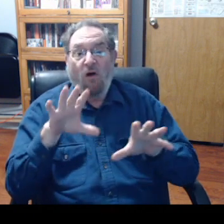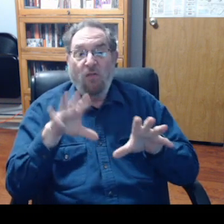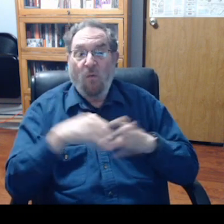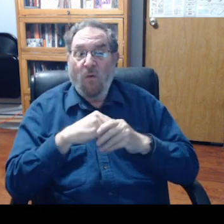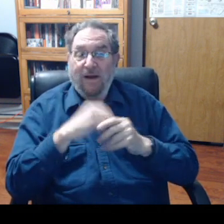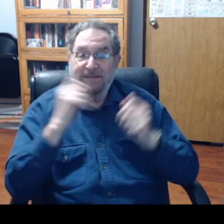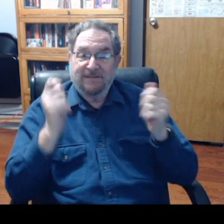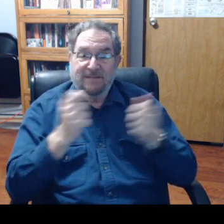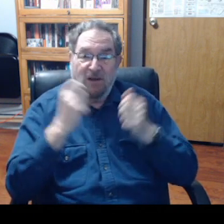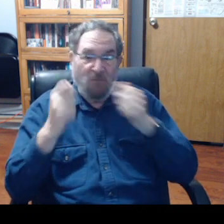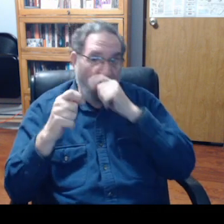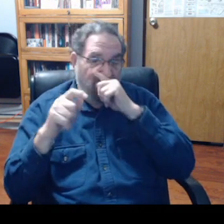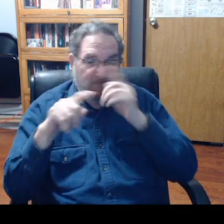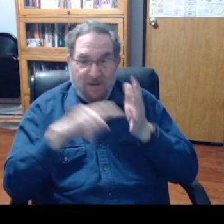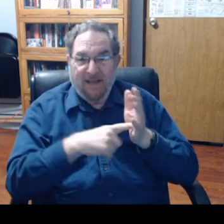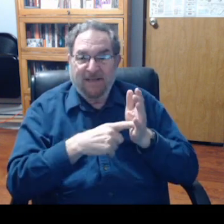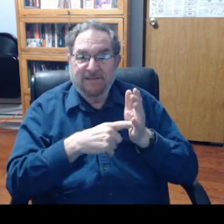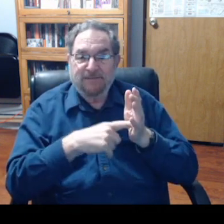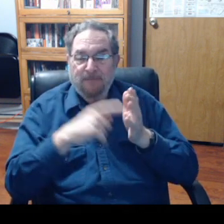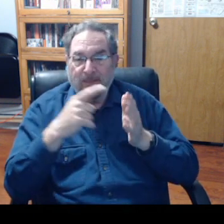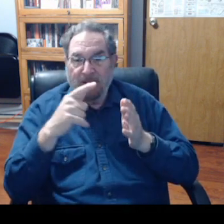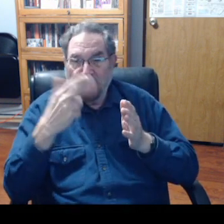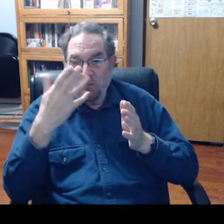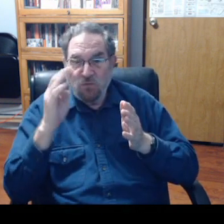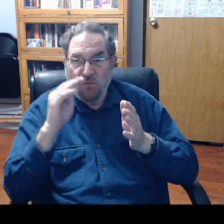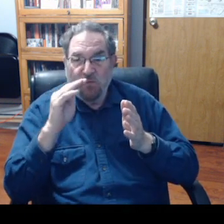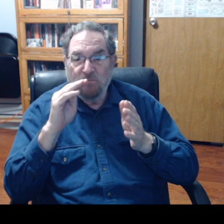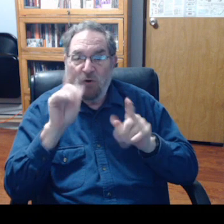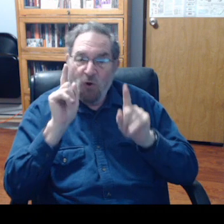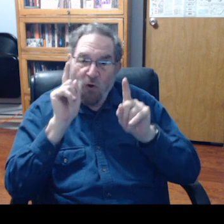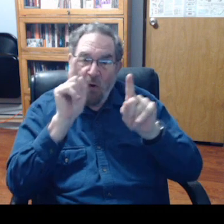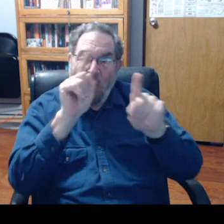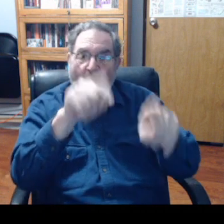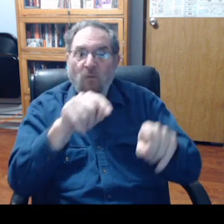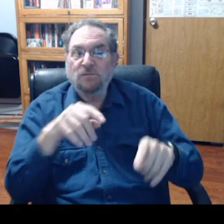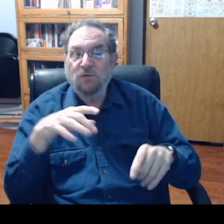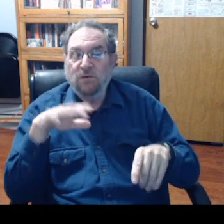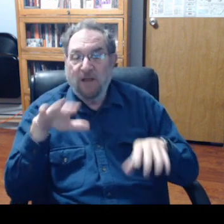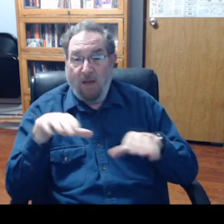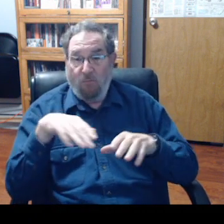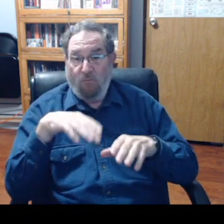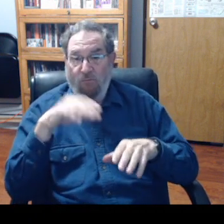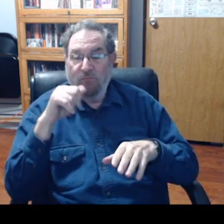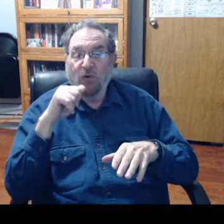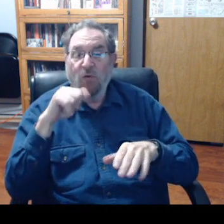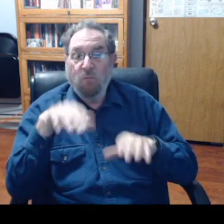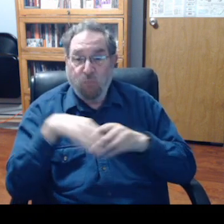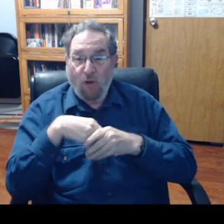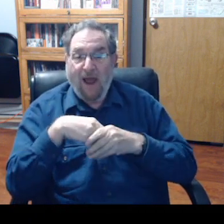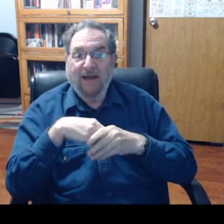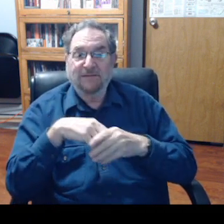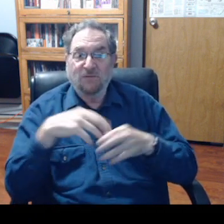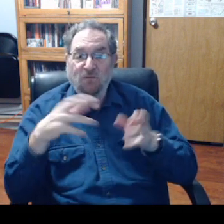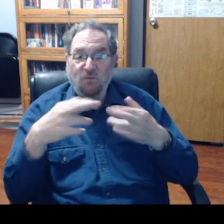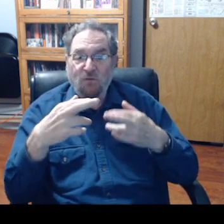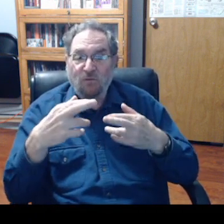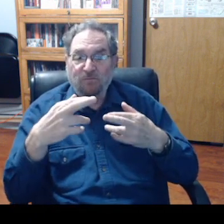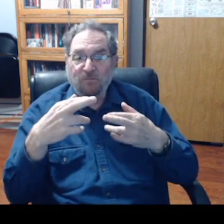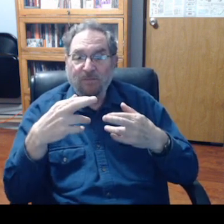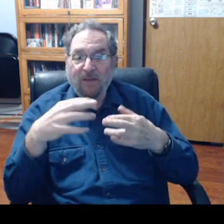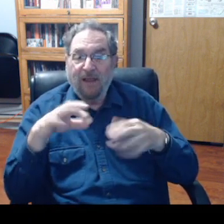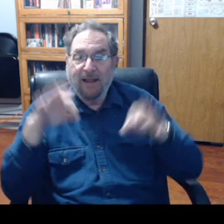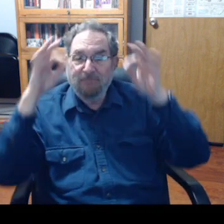Before the wedding ceremony begins, the groom goes to the bride's